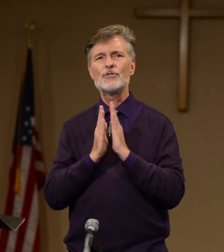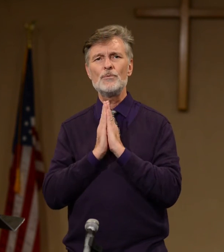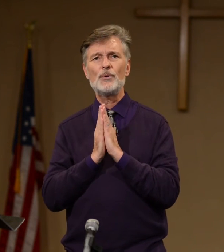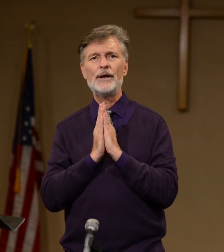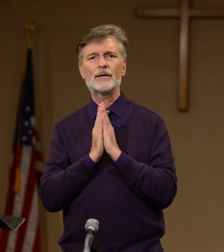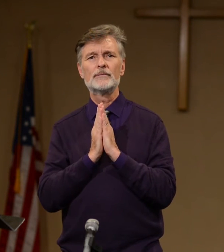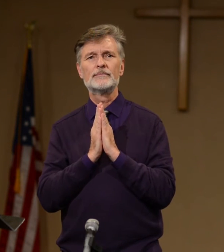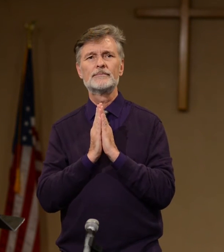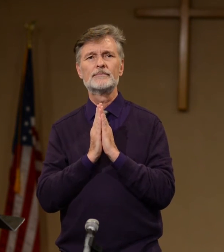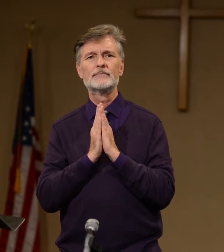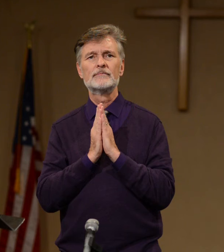through prayer.